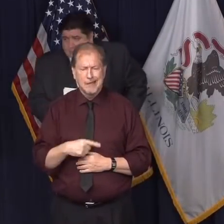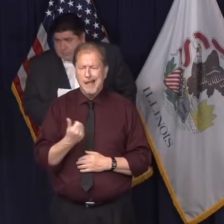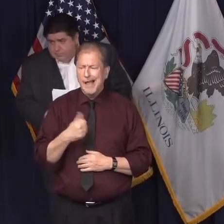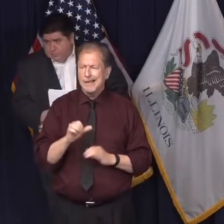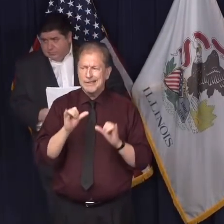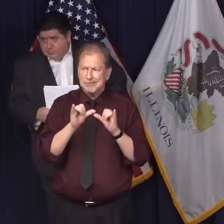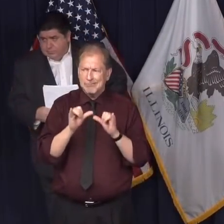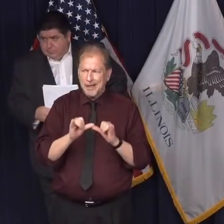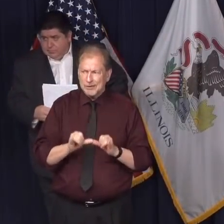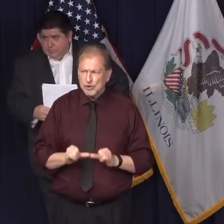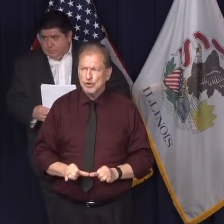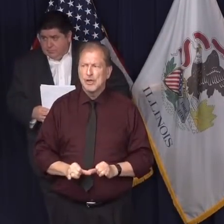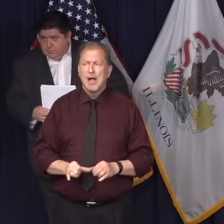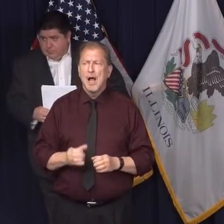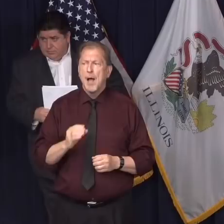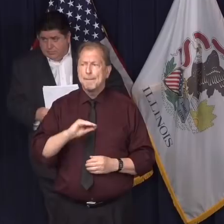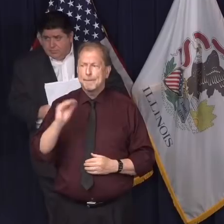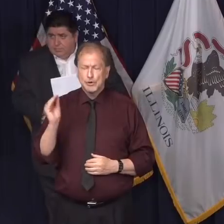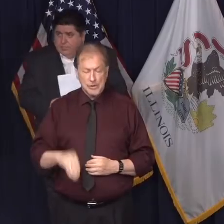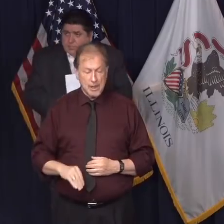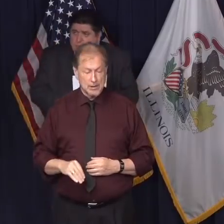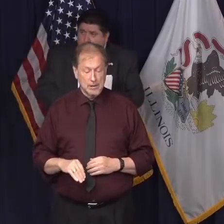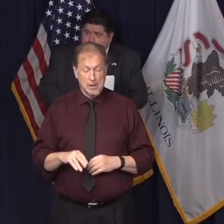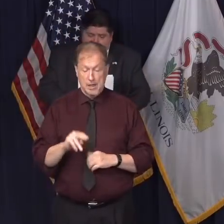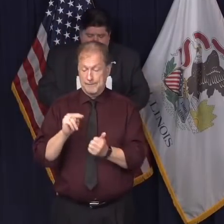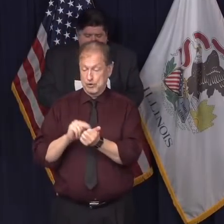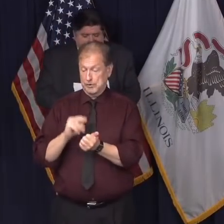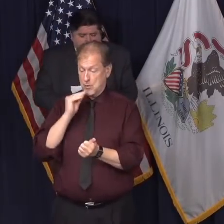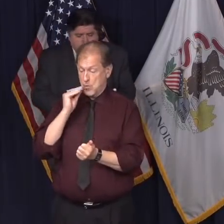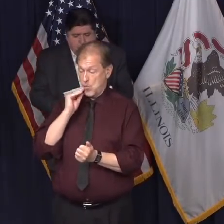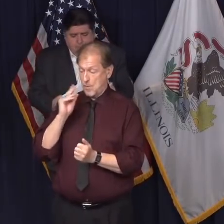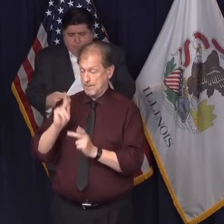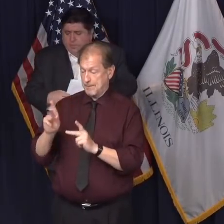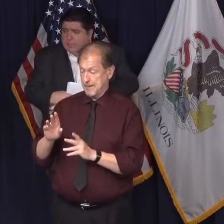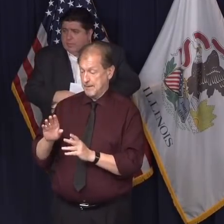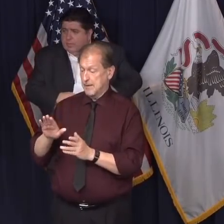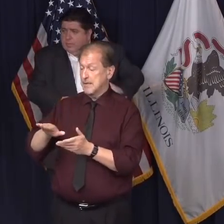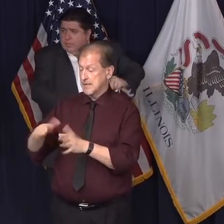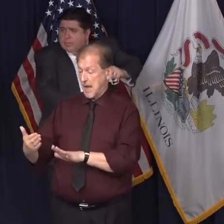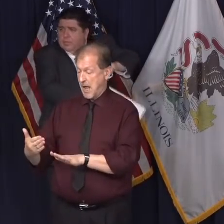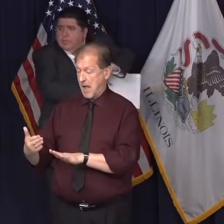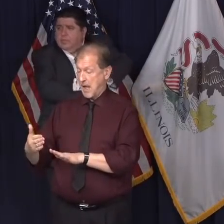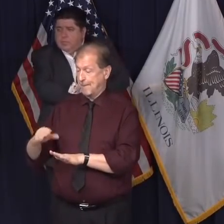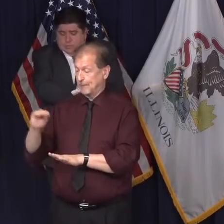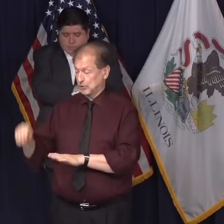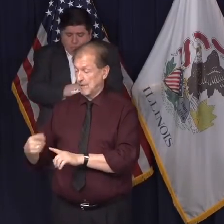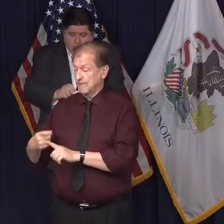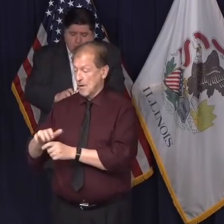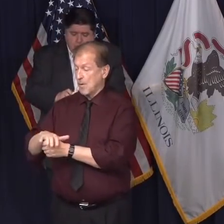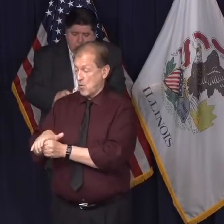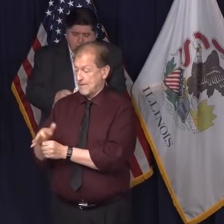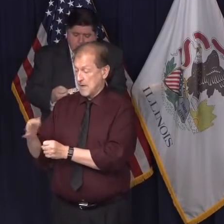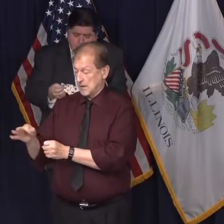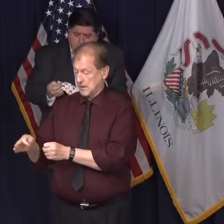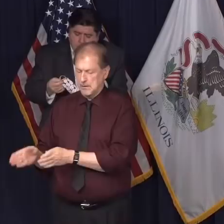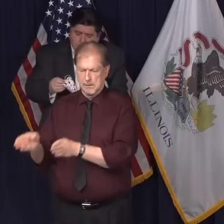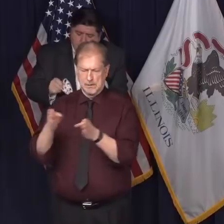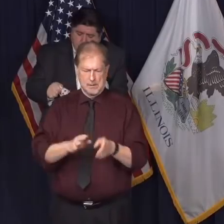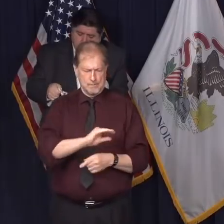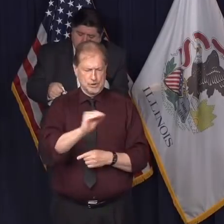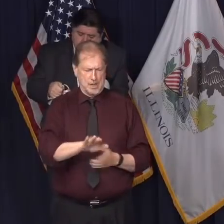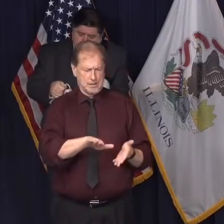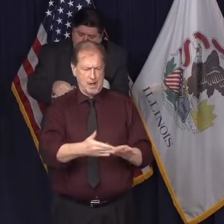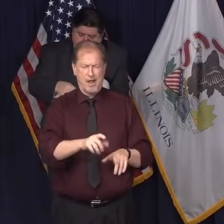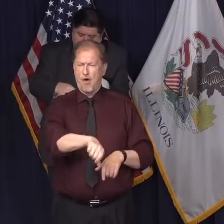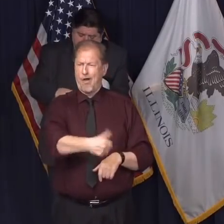of nursing home residents that have died of unrelated to COVID, maybe from other illnesses that kind of were exacerbated by